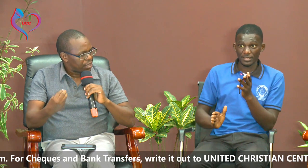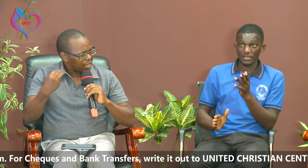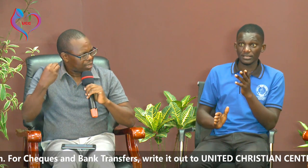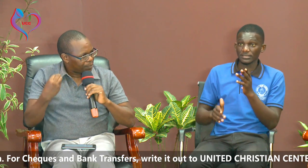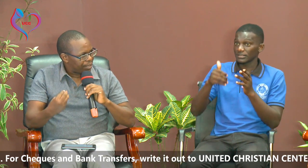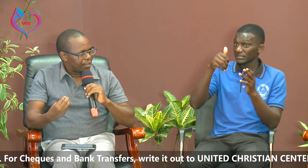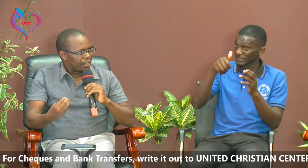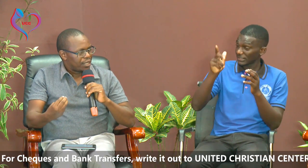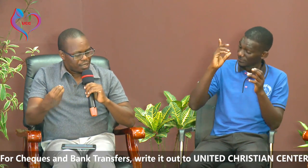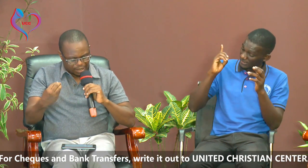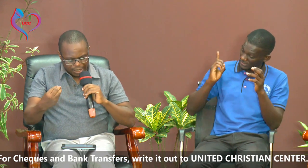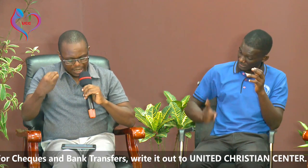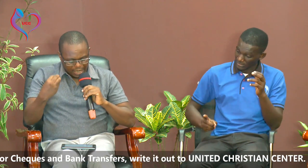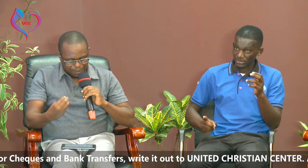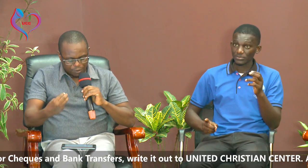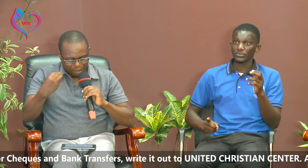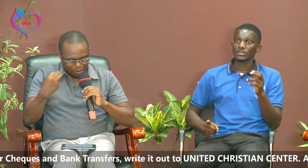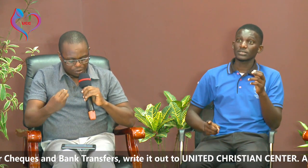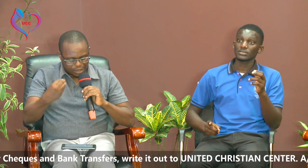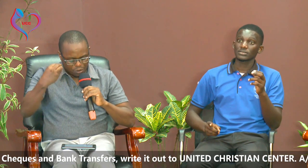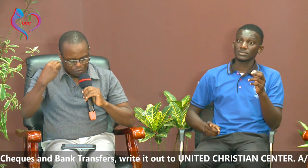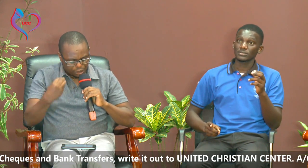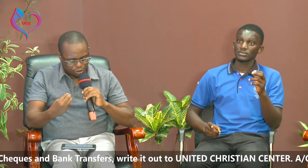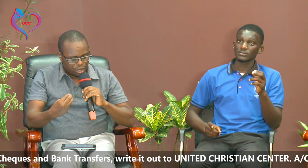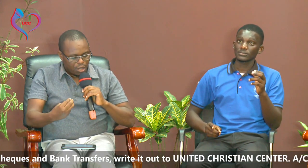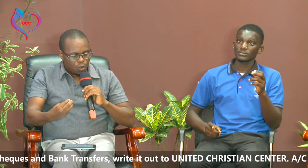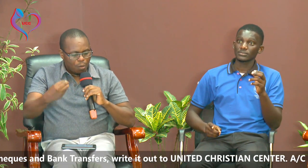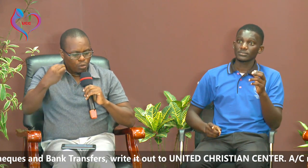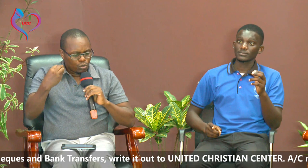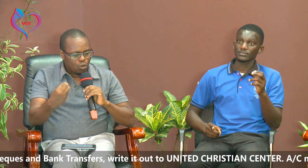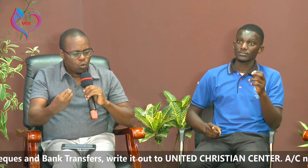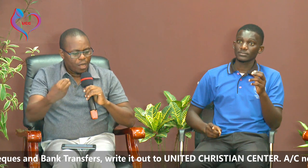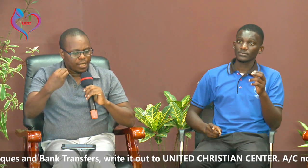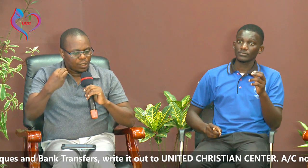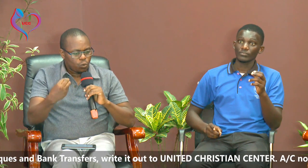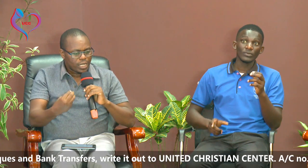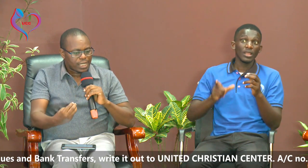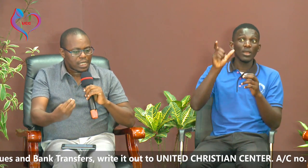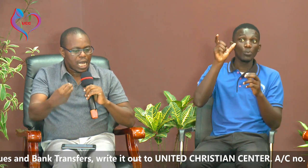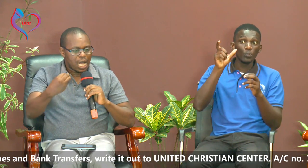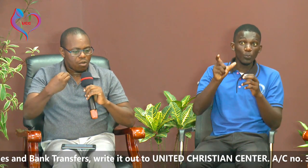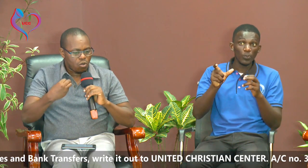Self-imposed discipline in keeping with moral conviction. Omuntu okubanti wesako